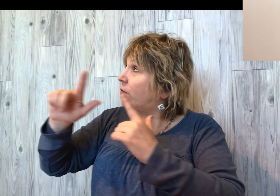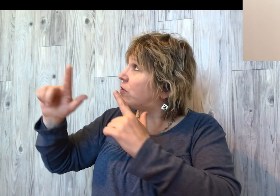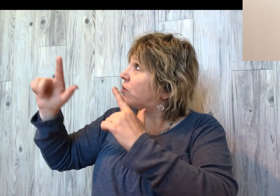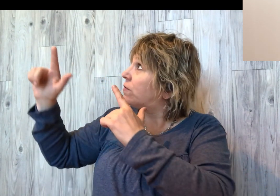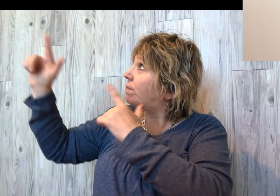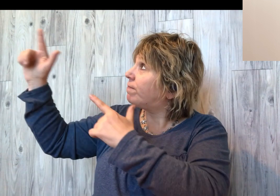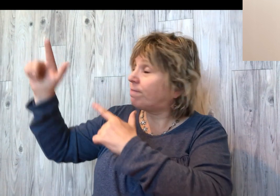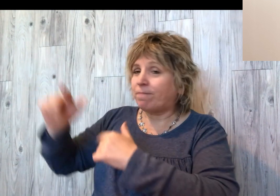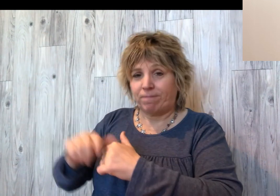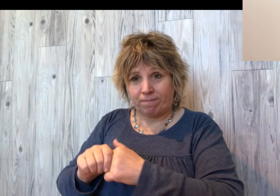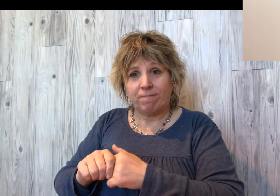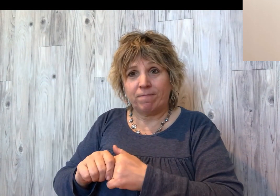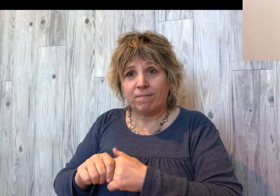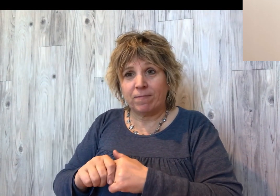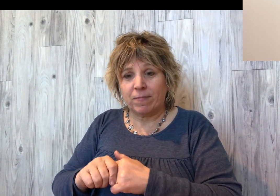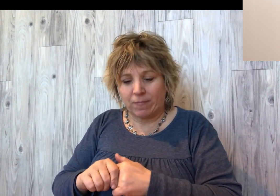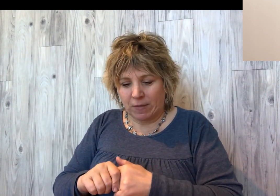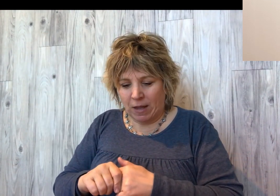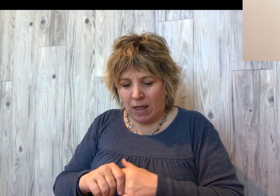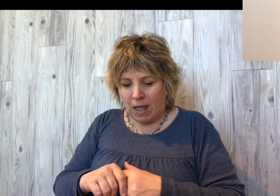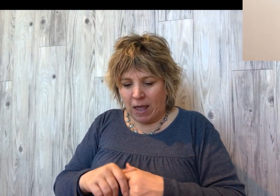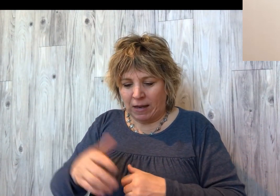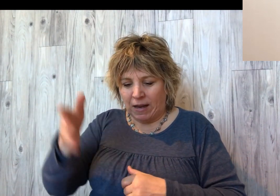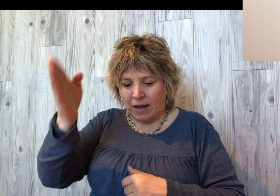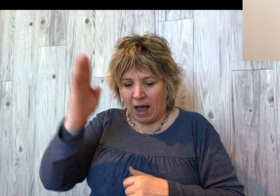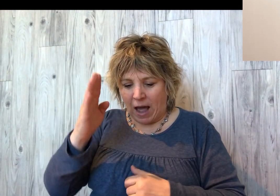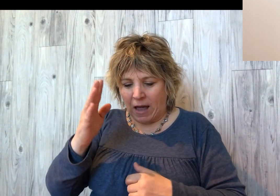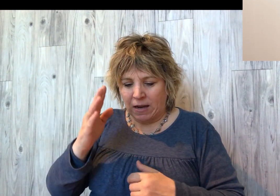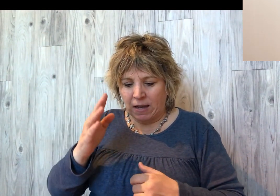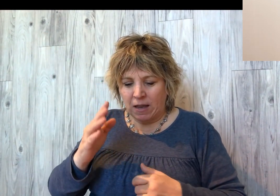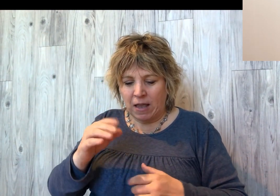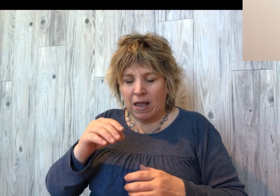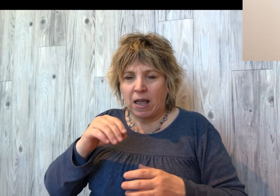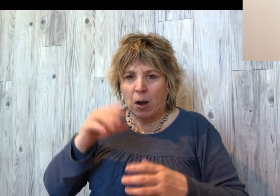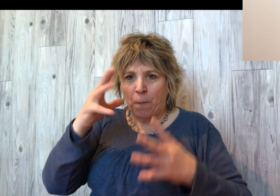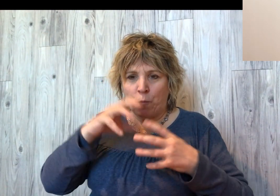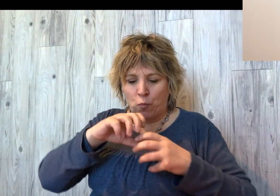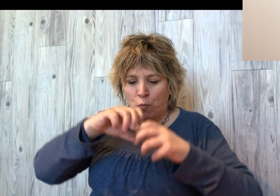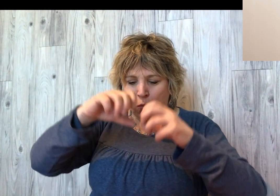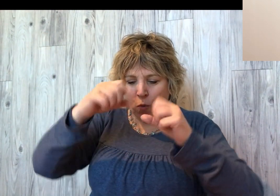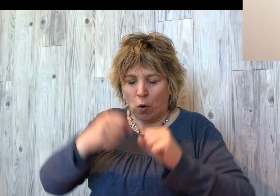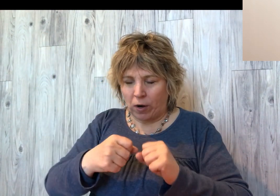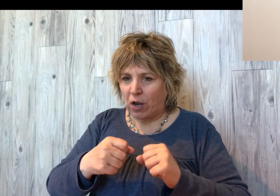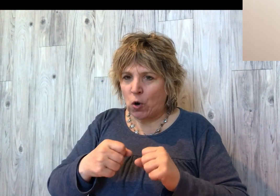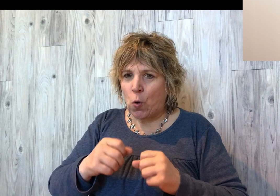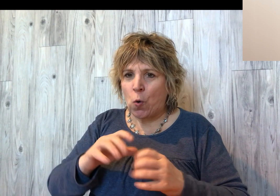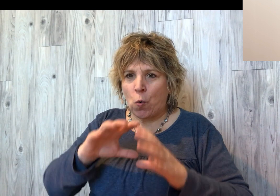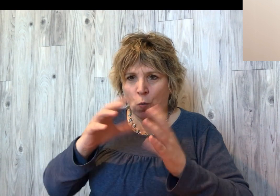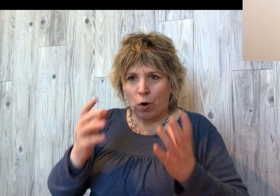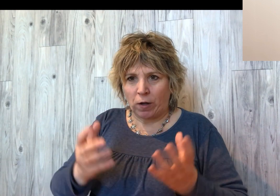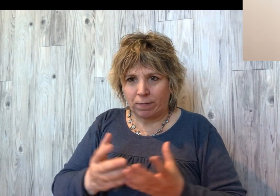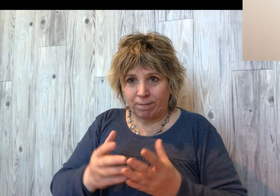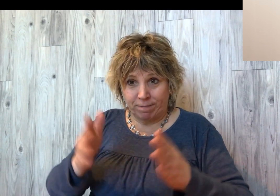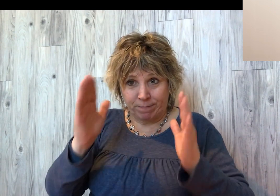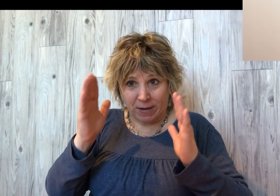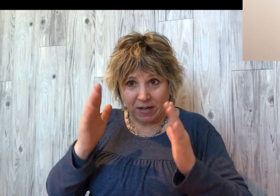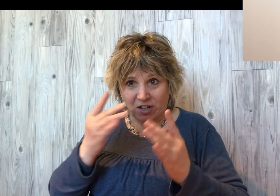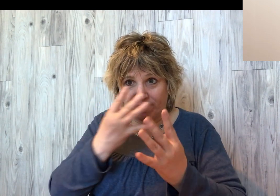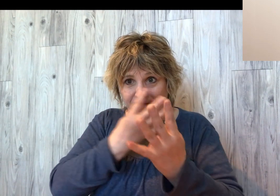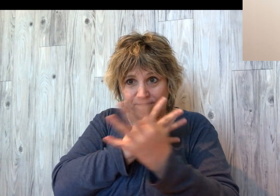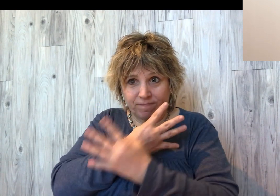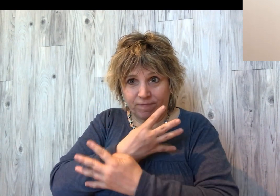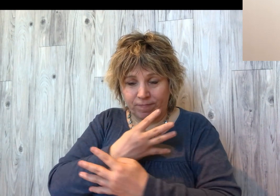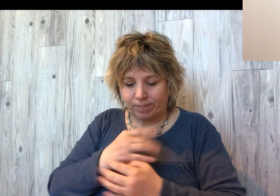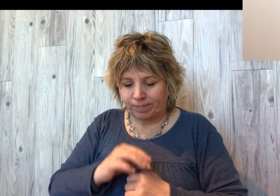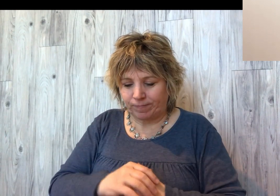righteousness and devotion to God in a broken and evil world. That's what we do. Bow your heads with me for